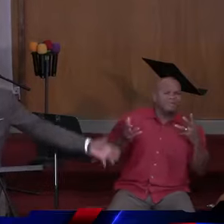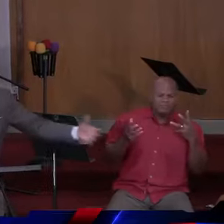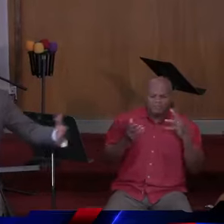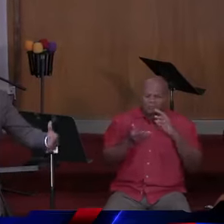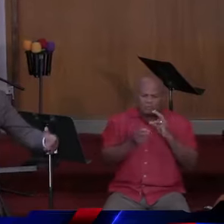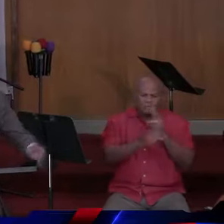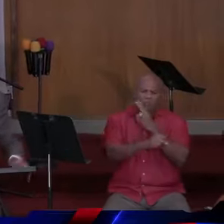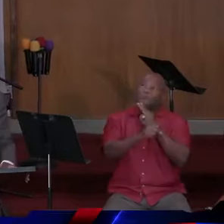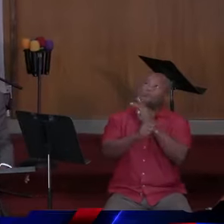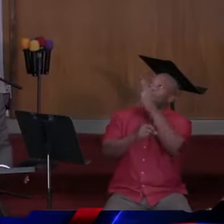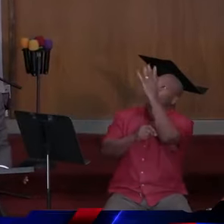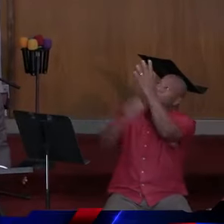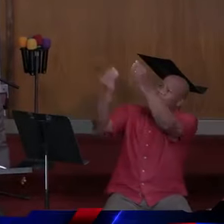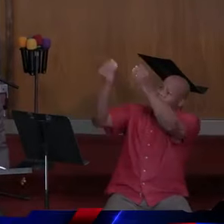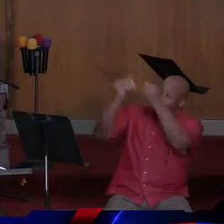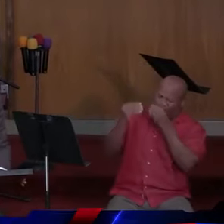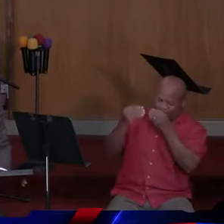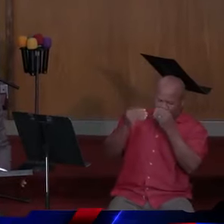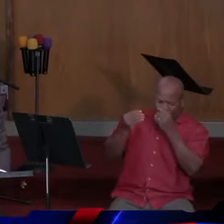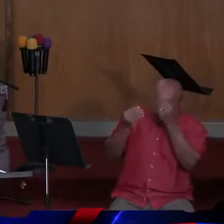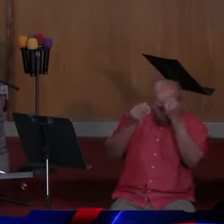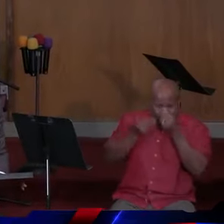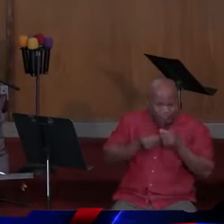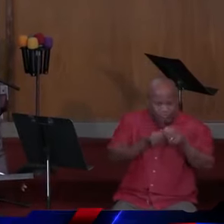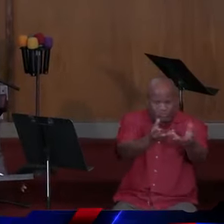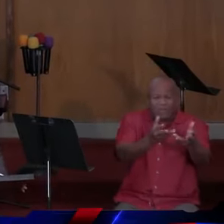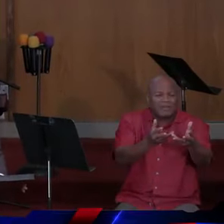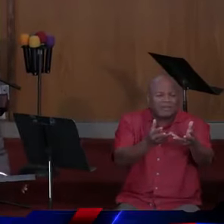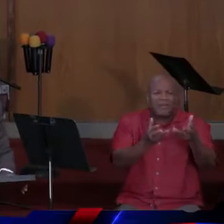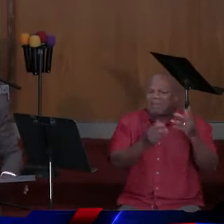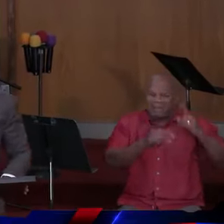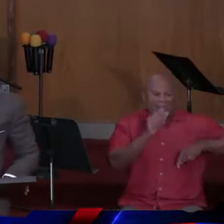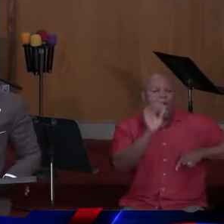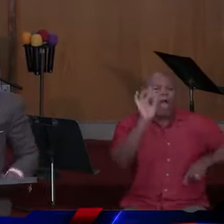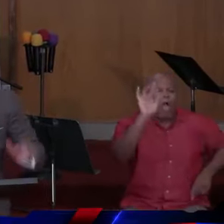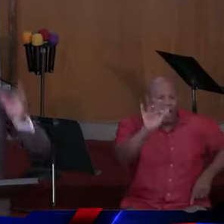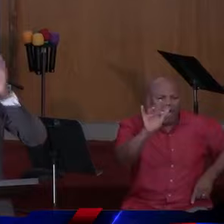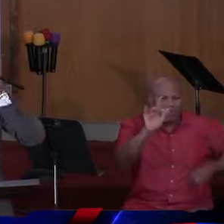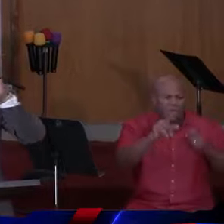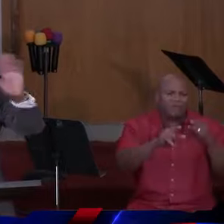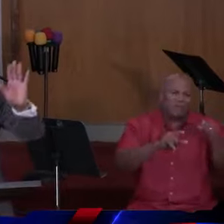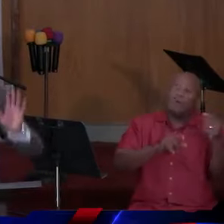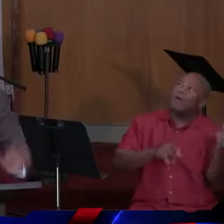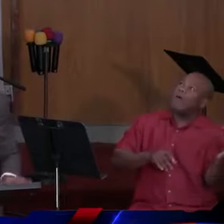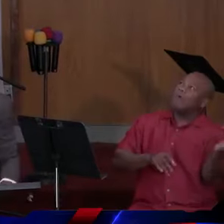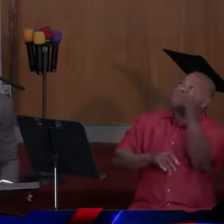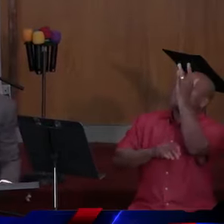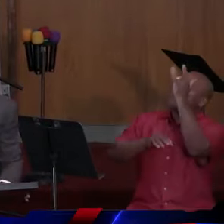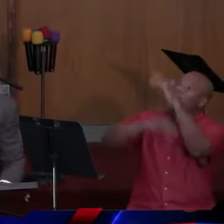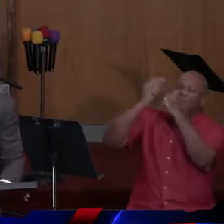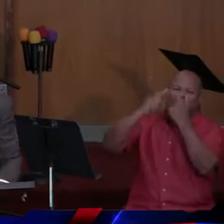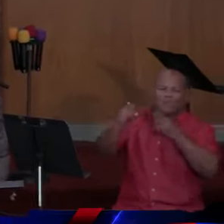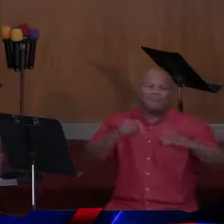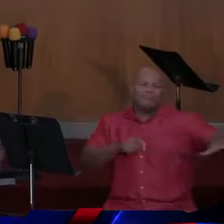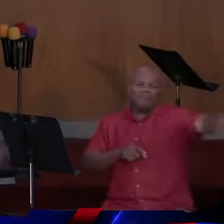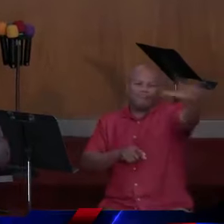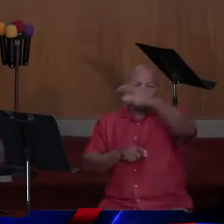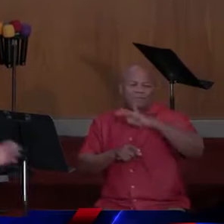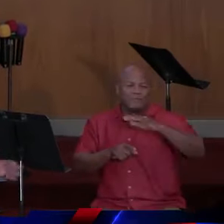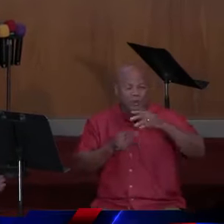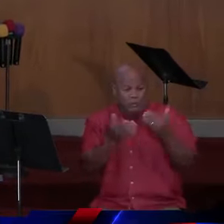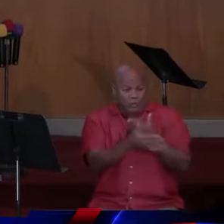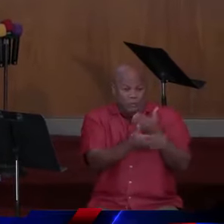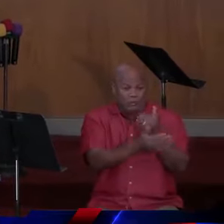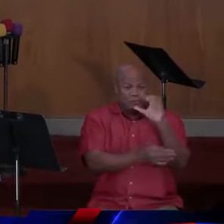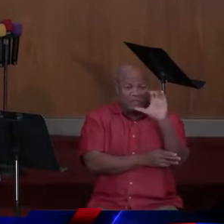I can't touch you, but we can still touch heaven from where you are. Amen. To all of our newfound cyber fellowship